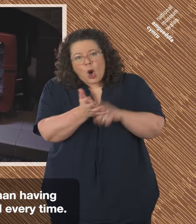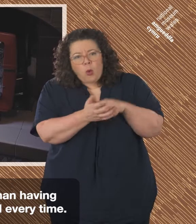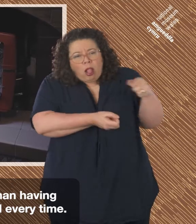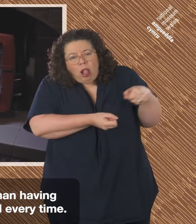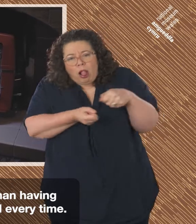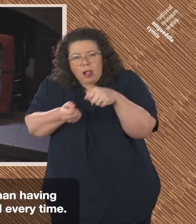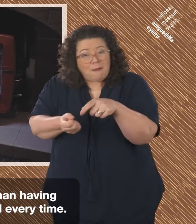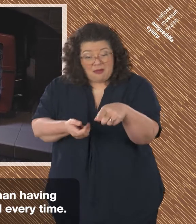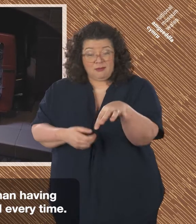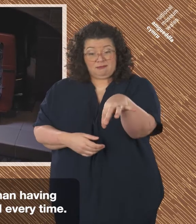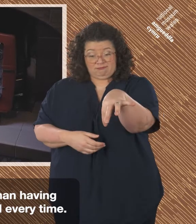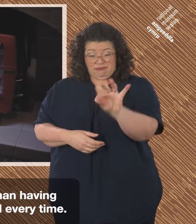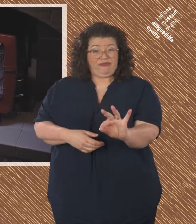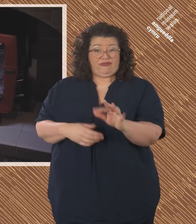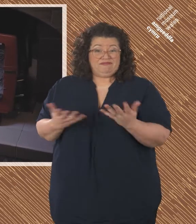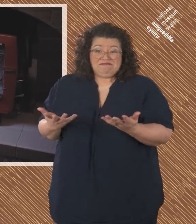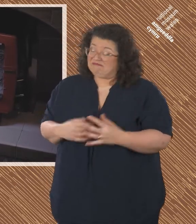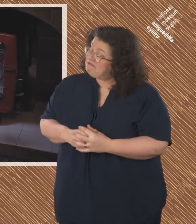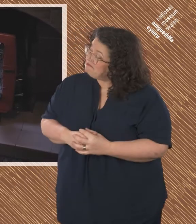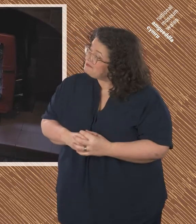than having to go and fetch coal every time.